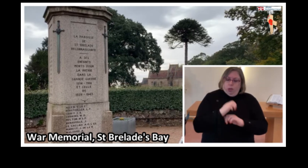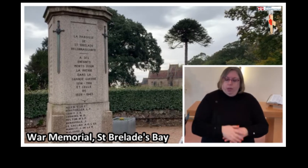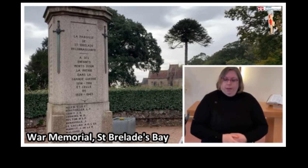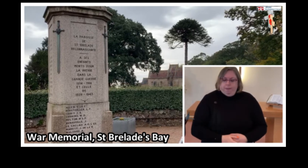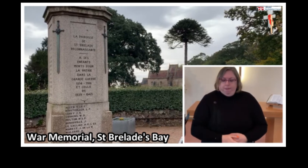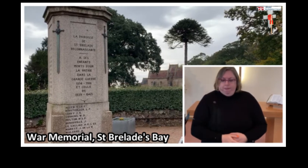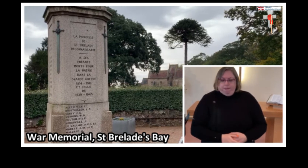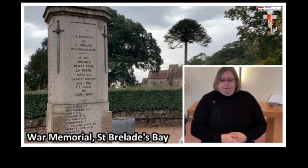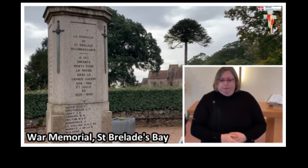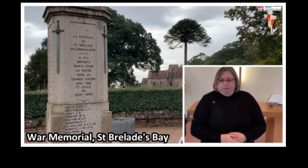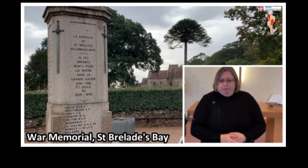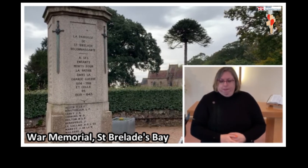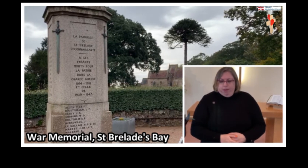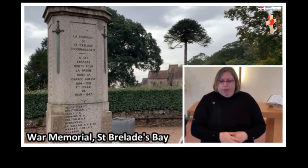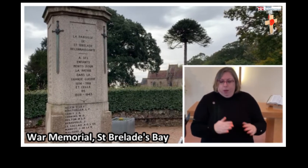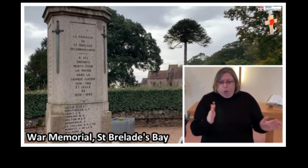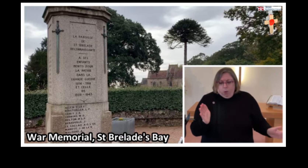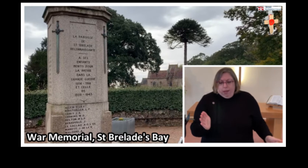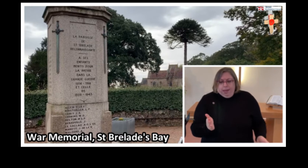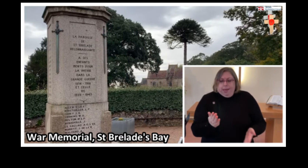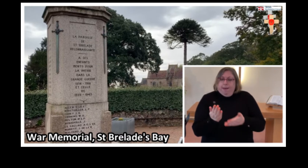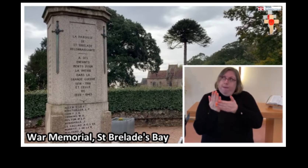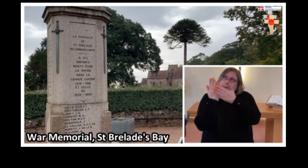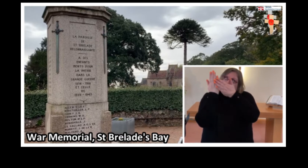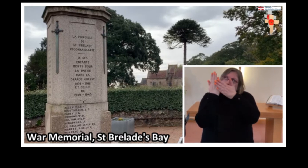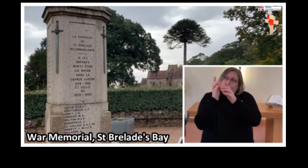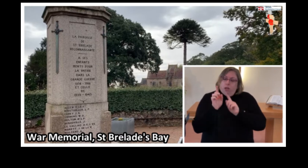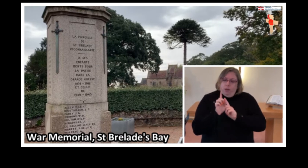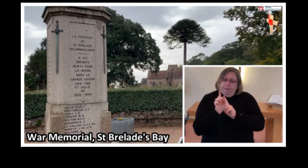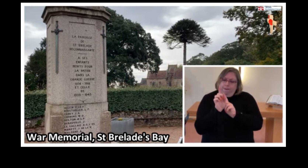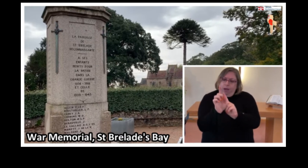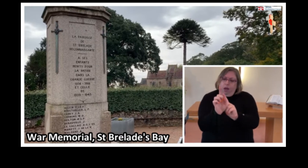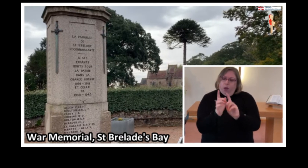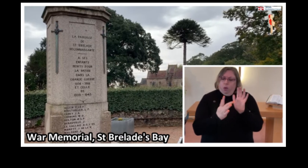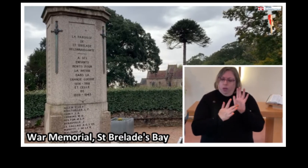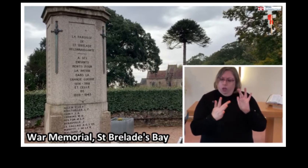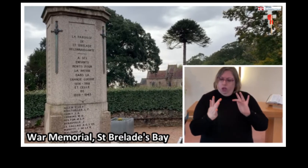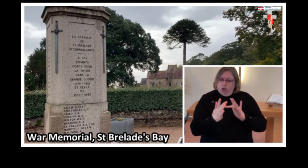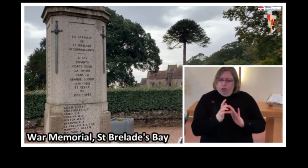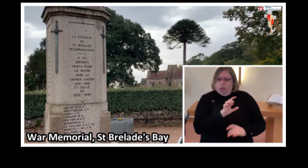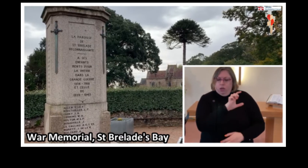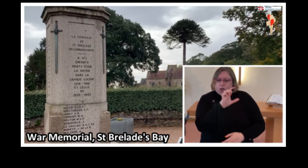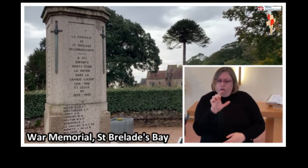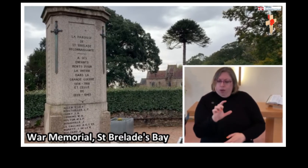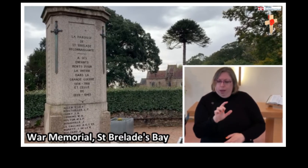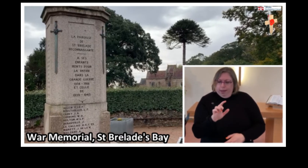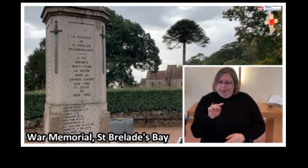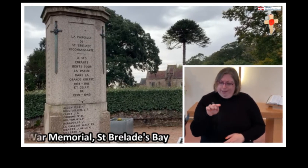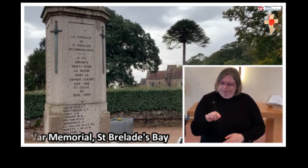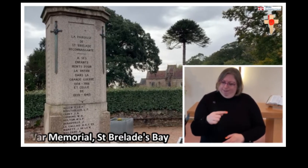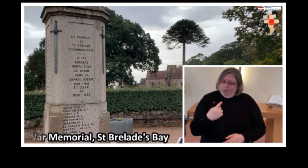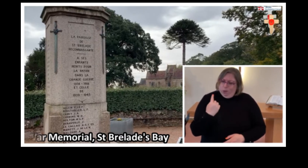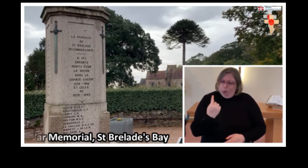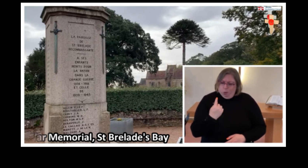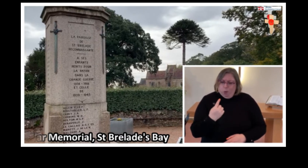We commit ourselves to follow Jesus Christ, who is our Saviour,